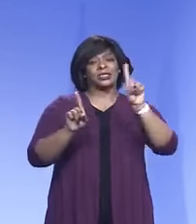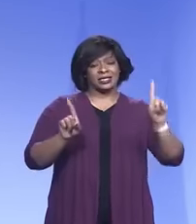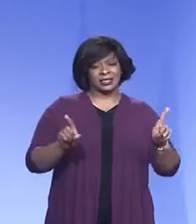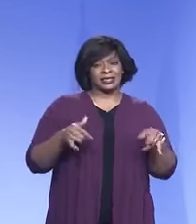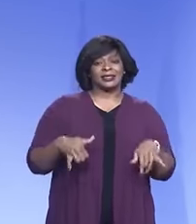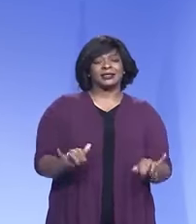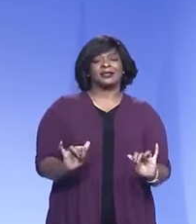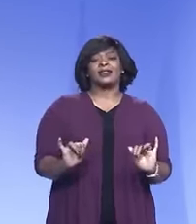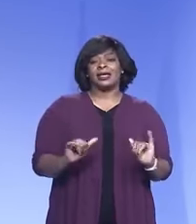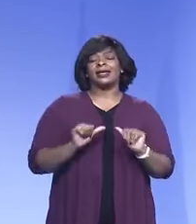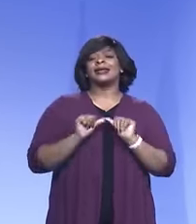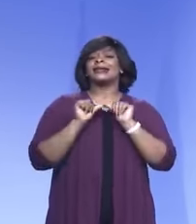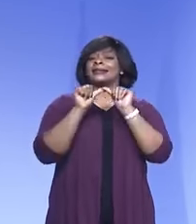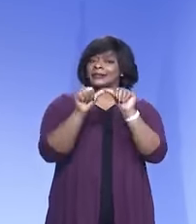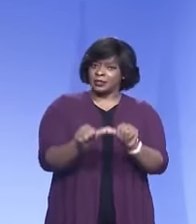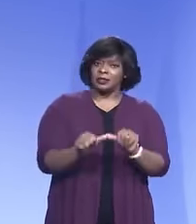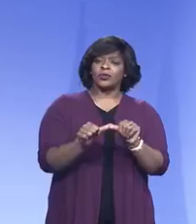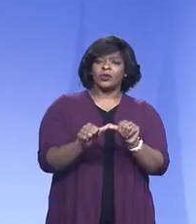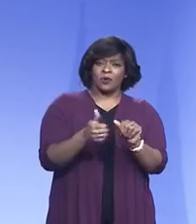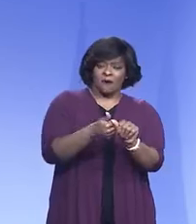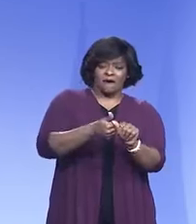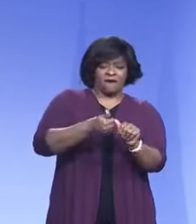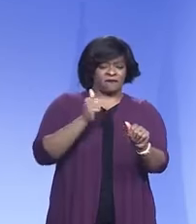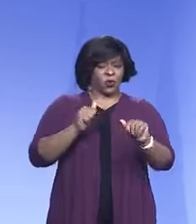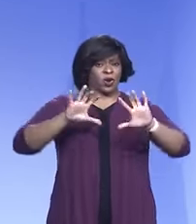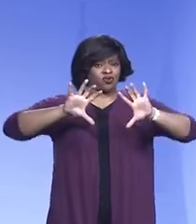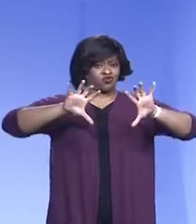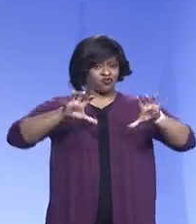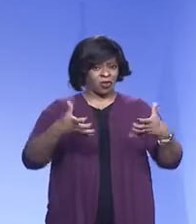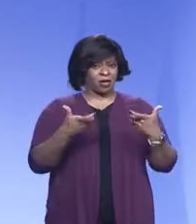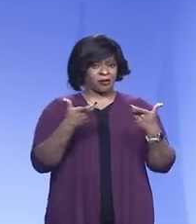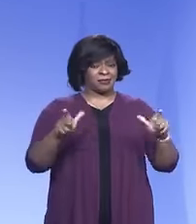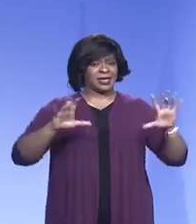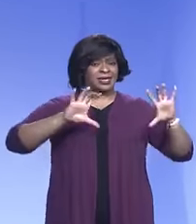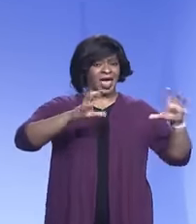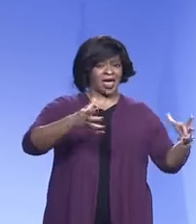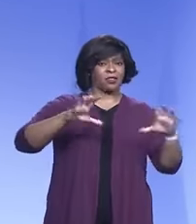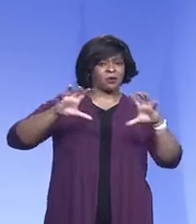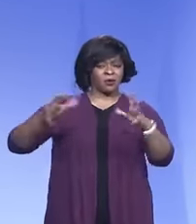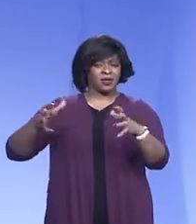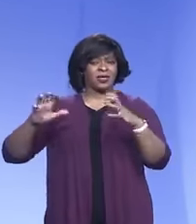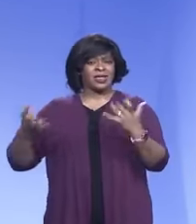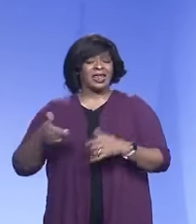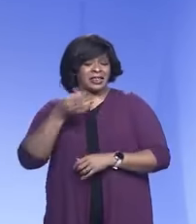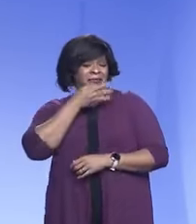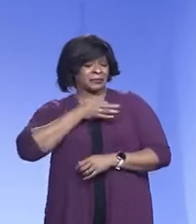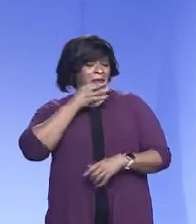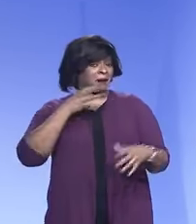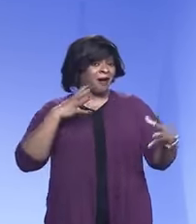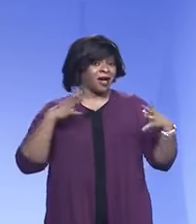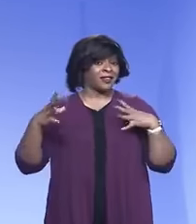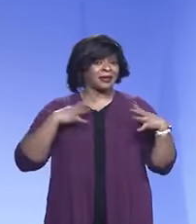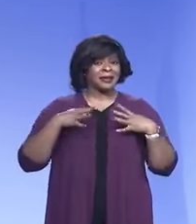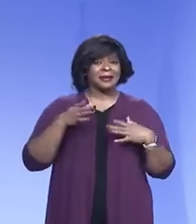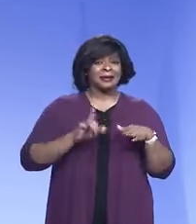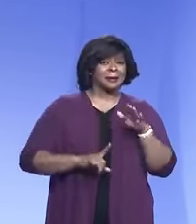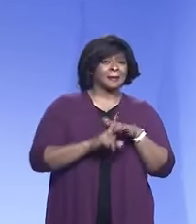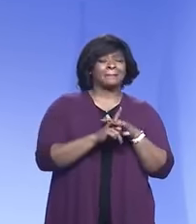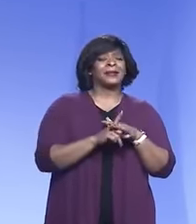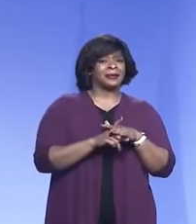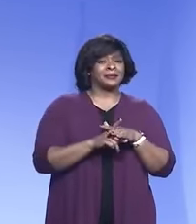distancing, continue to avoid crowding and gatherings. And this upcoming holidays,